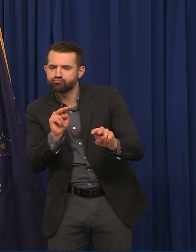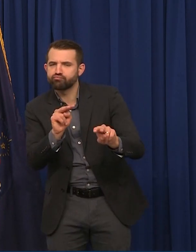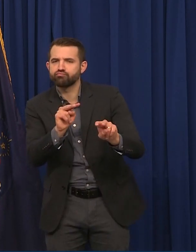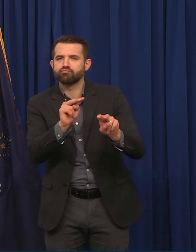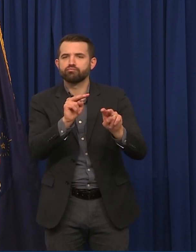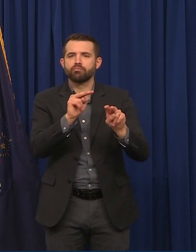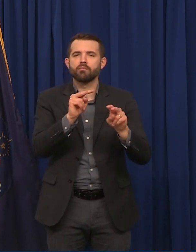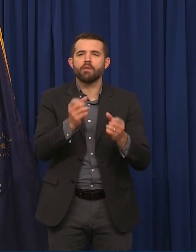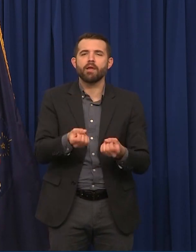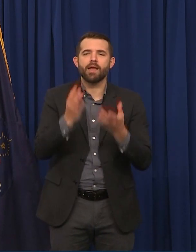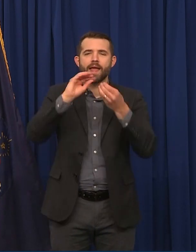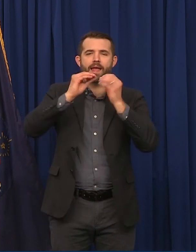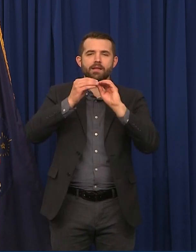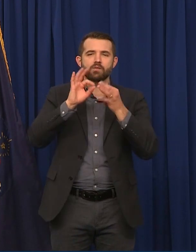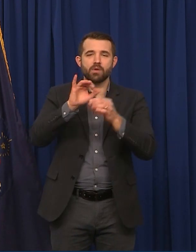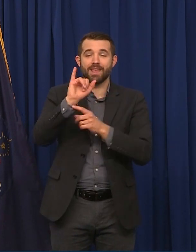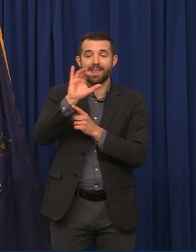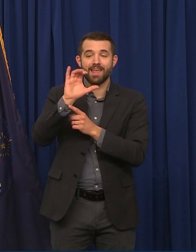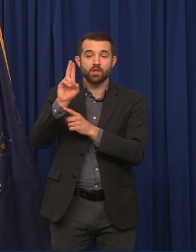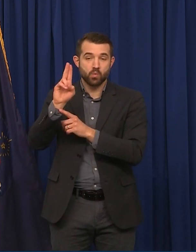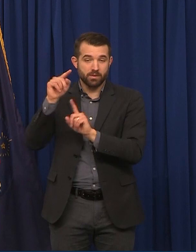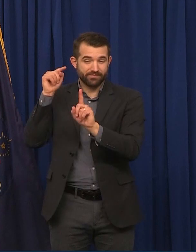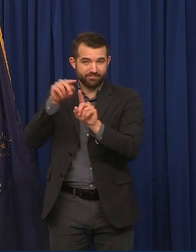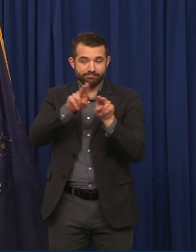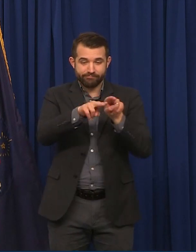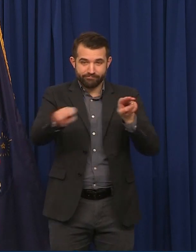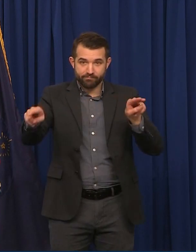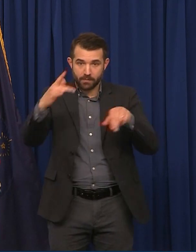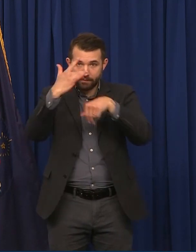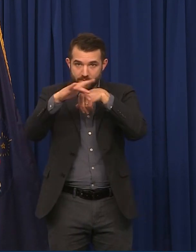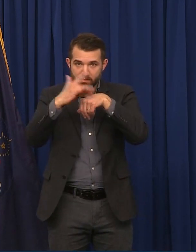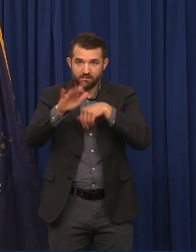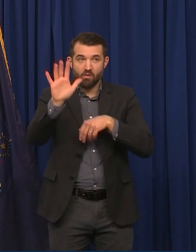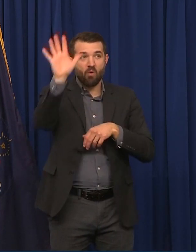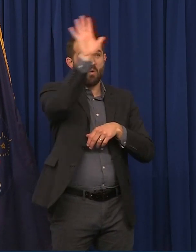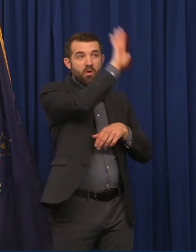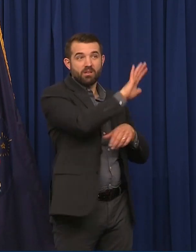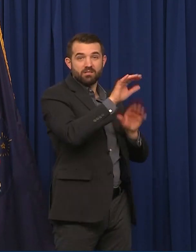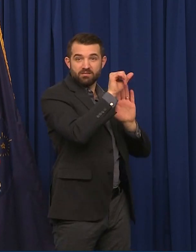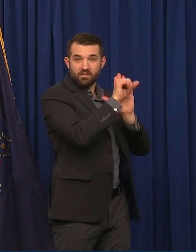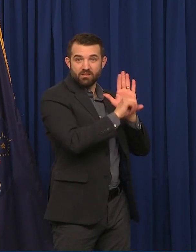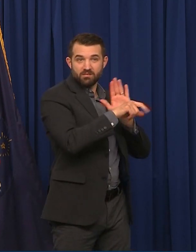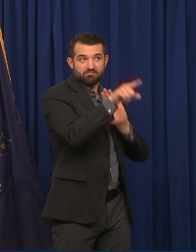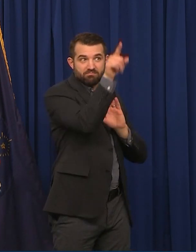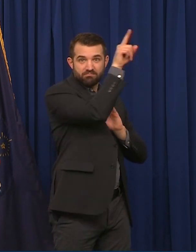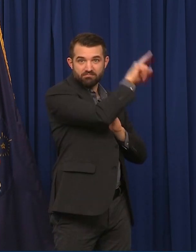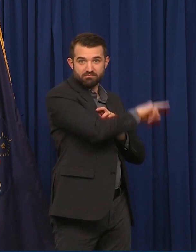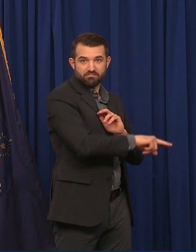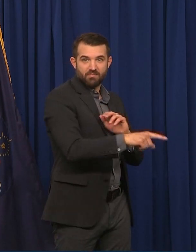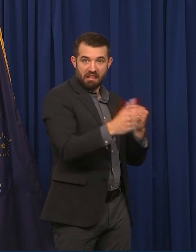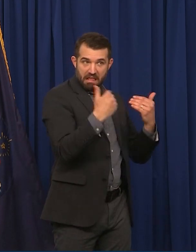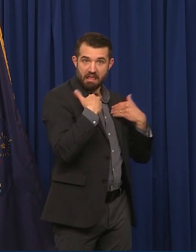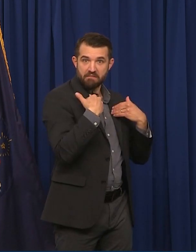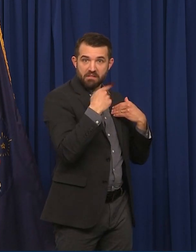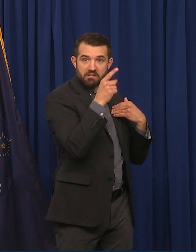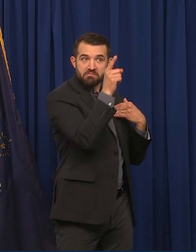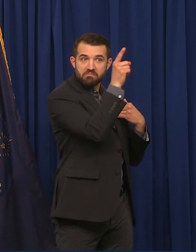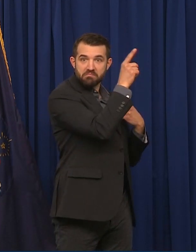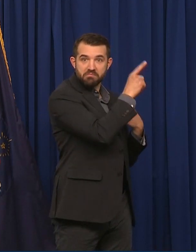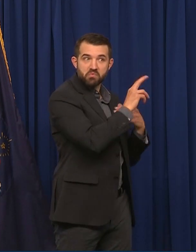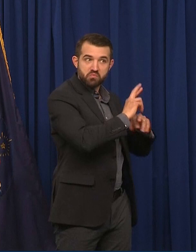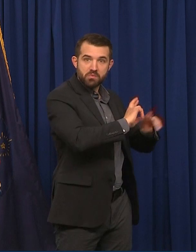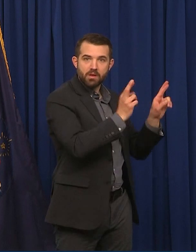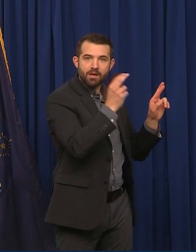the state, they're scattered. And so one of the questions that we are asking ourselves now in connection with